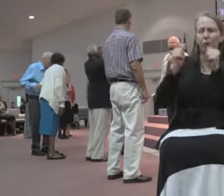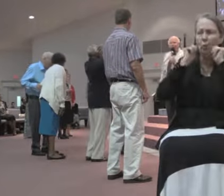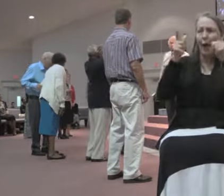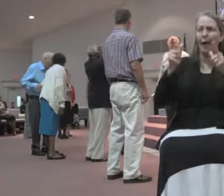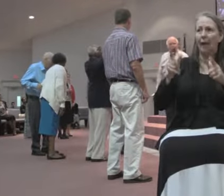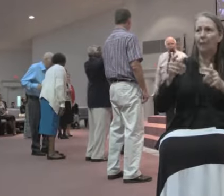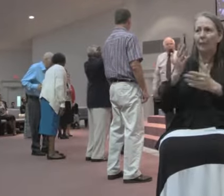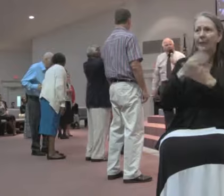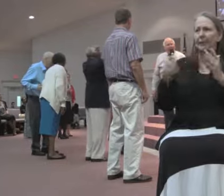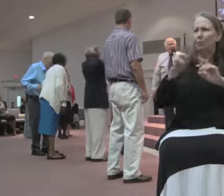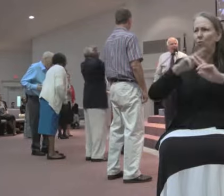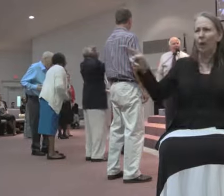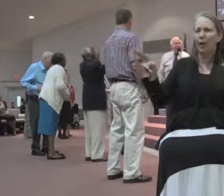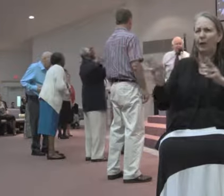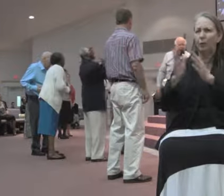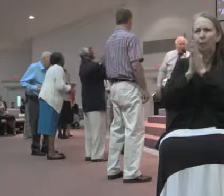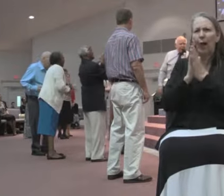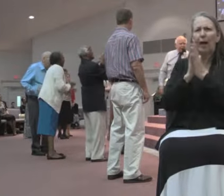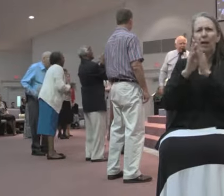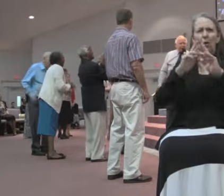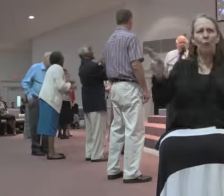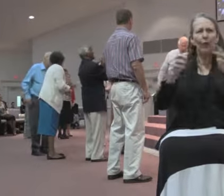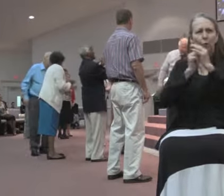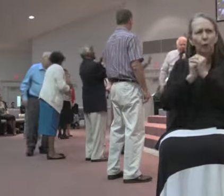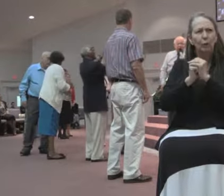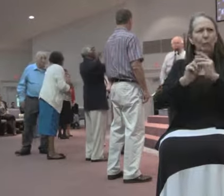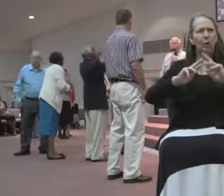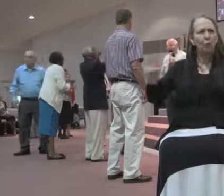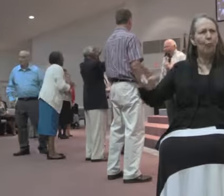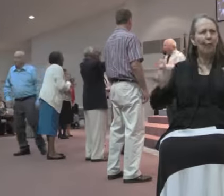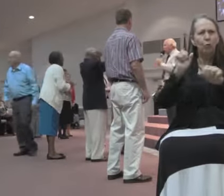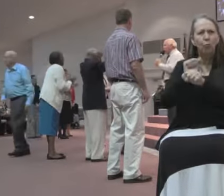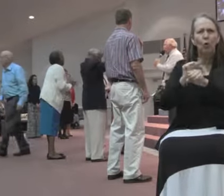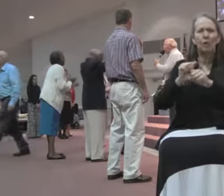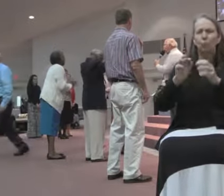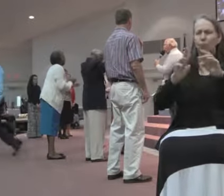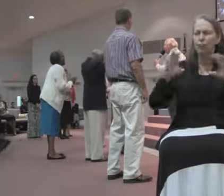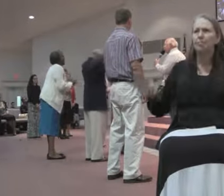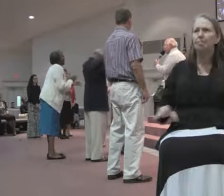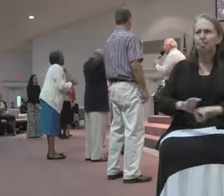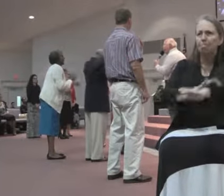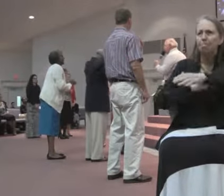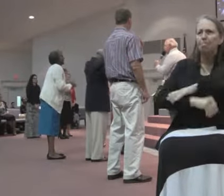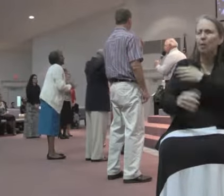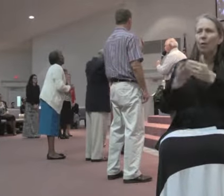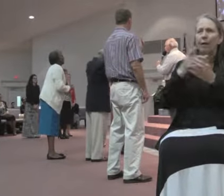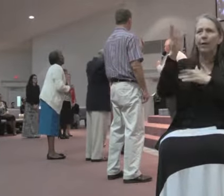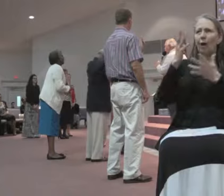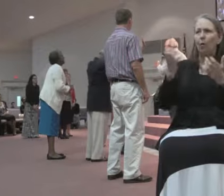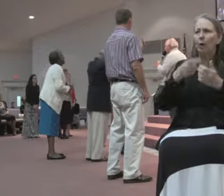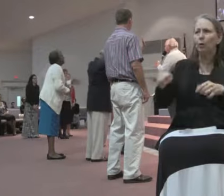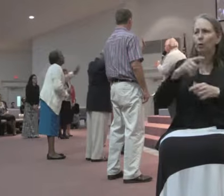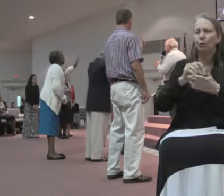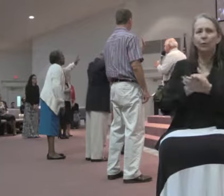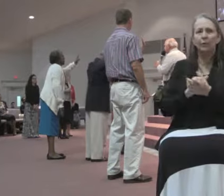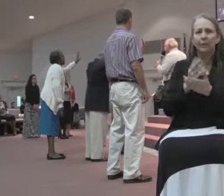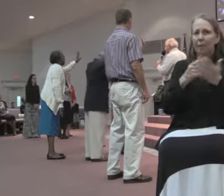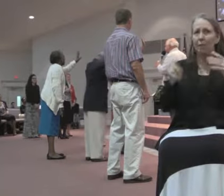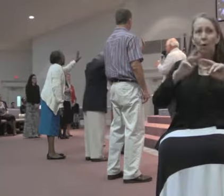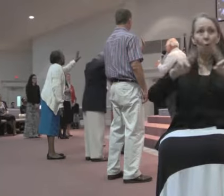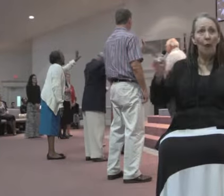that are ready to shout, ready to pray, ready to worship, ready to work, ready to do whatever God wants you to do.